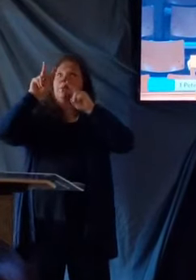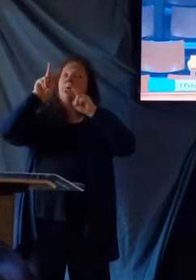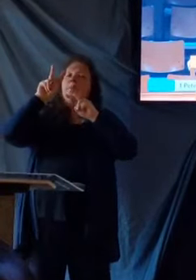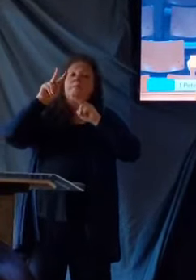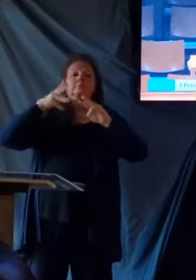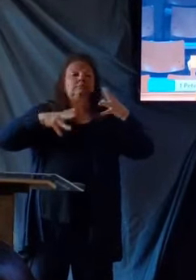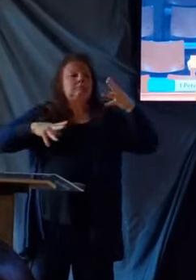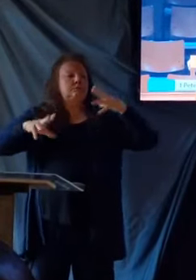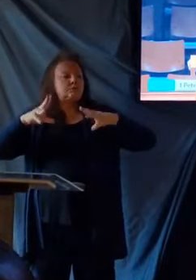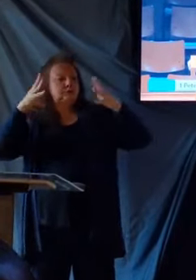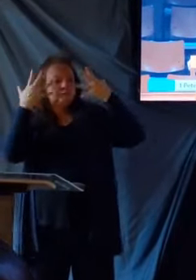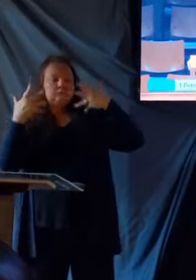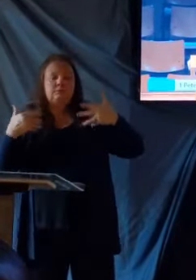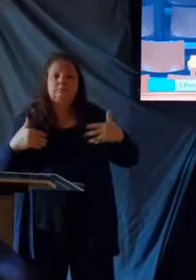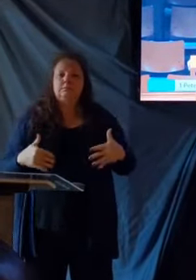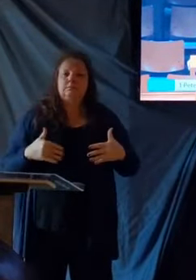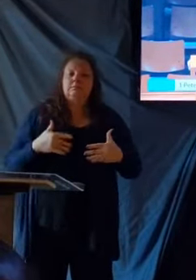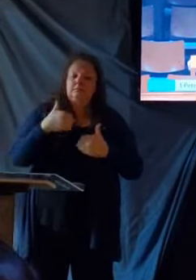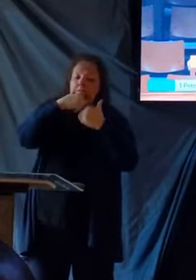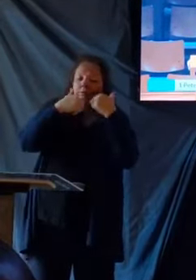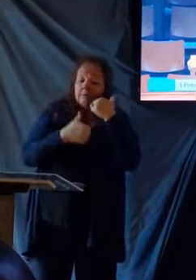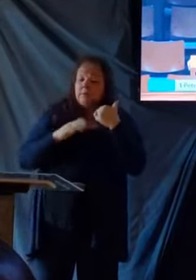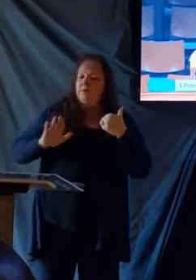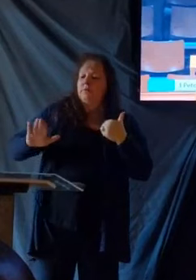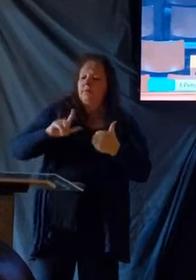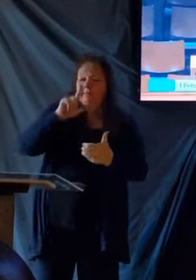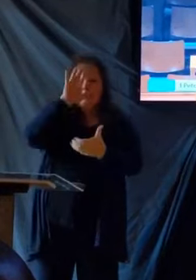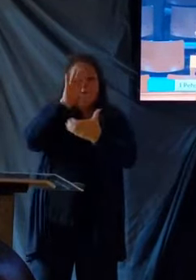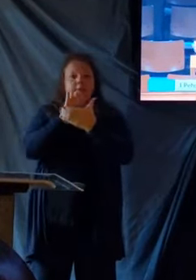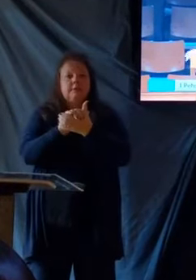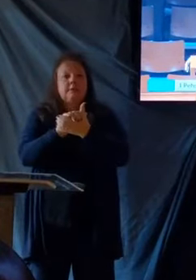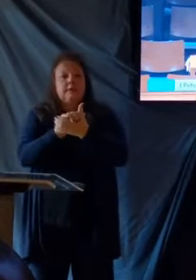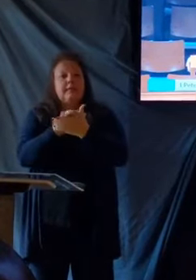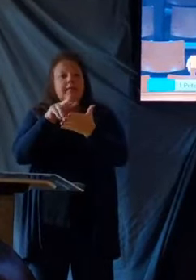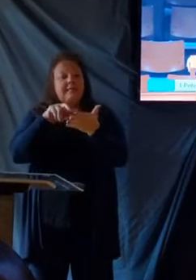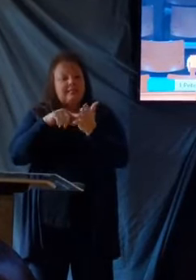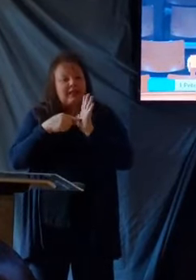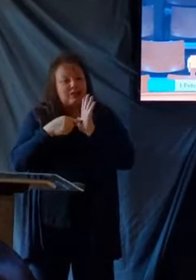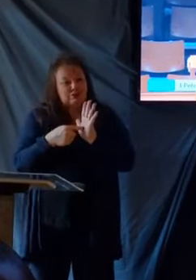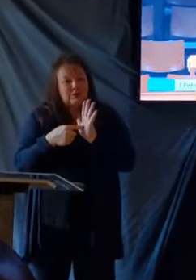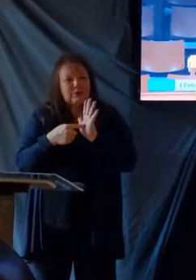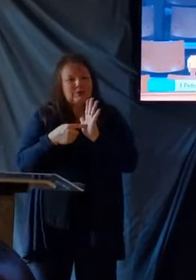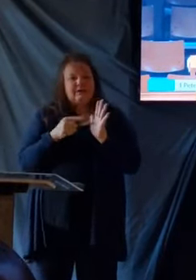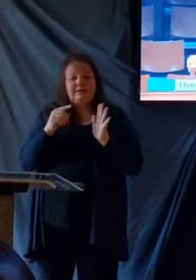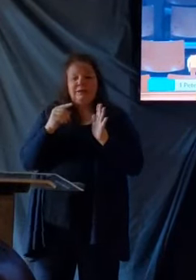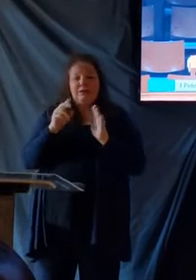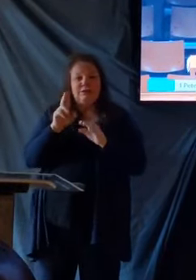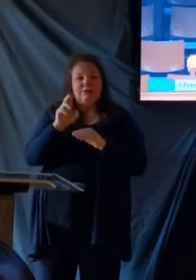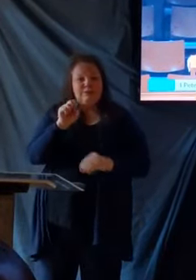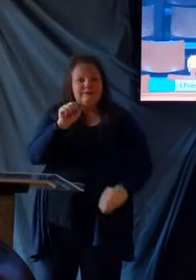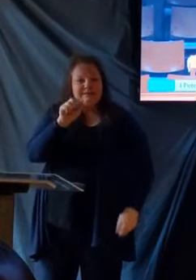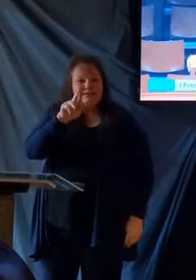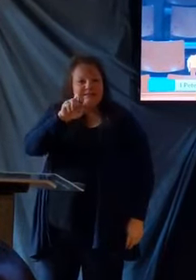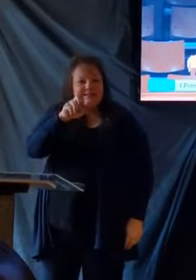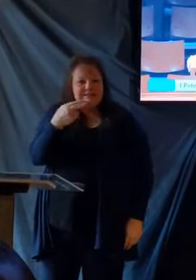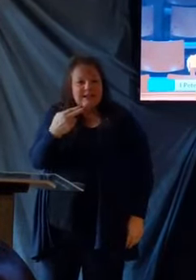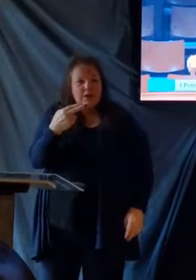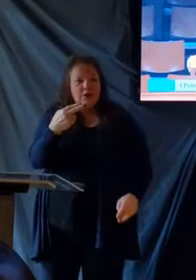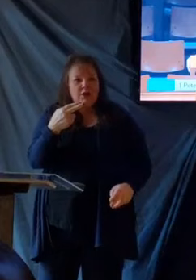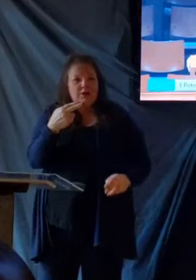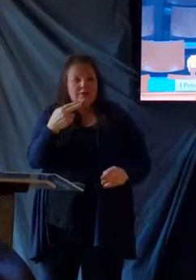used to adorn themselves, being submissive to their own husbands. That's the mark of godliness. And then he uses Sarah, obeyed Abraham, and called him